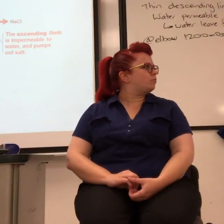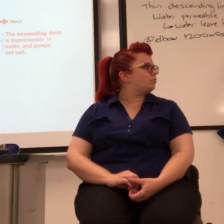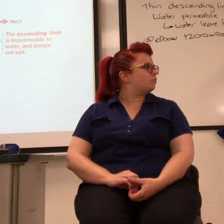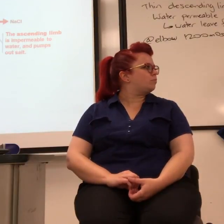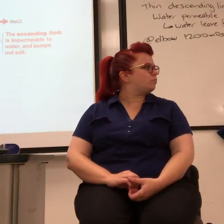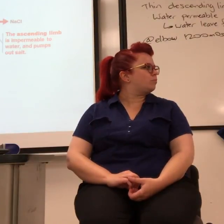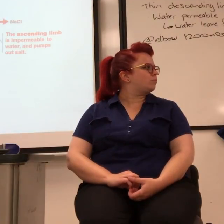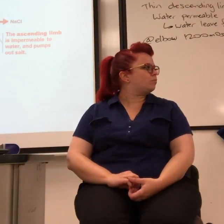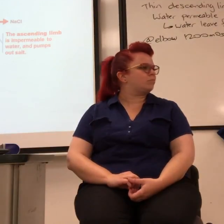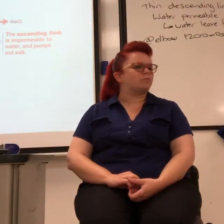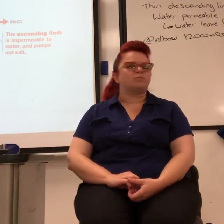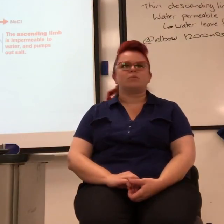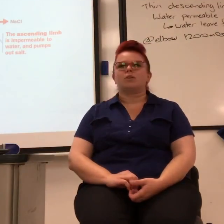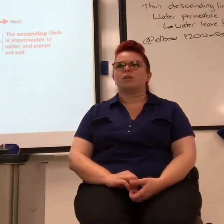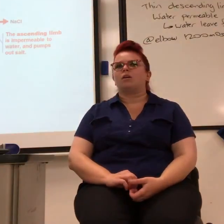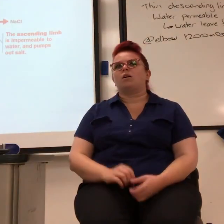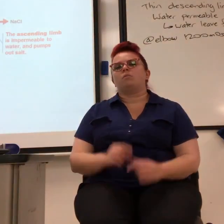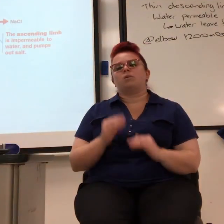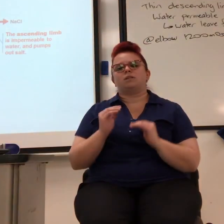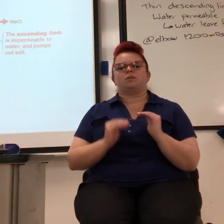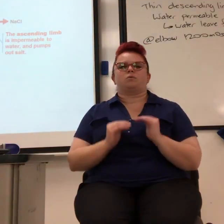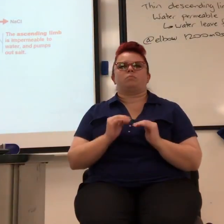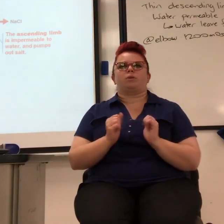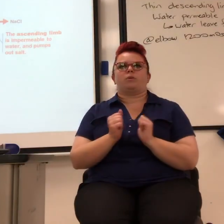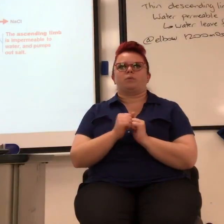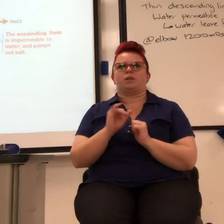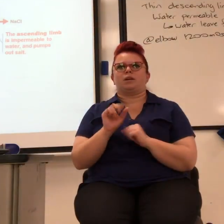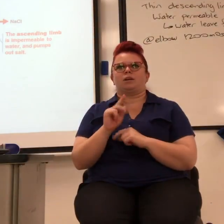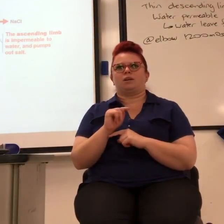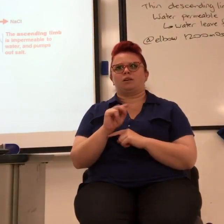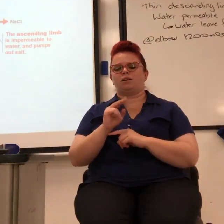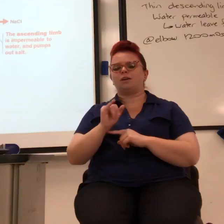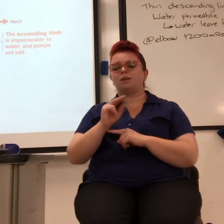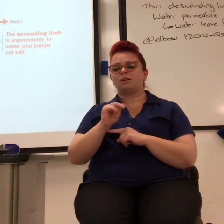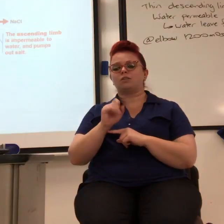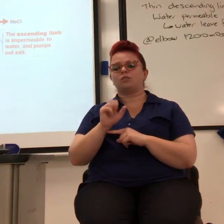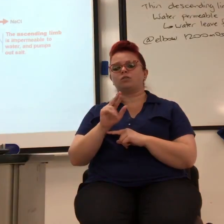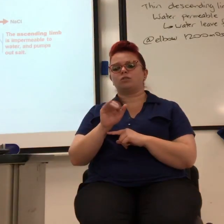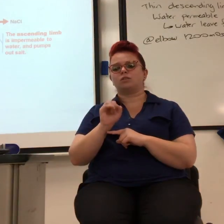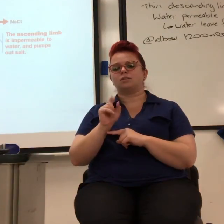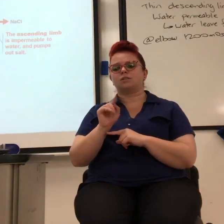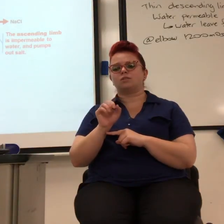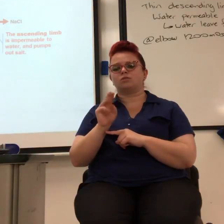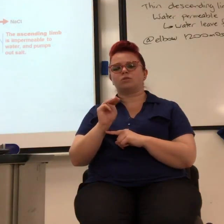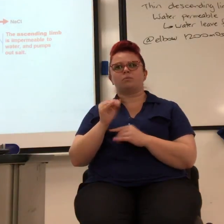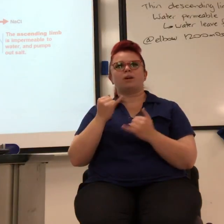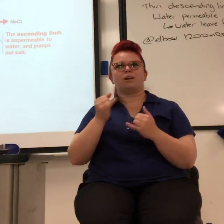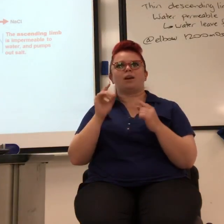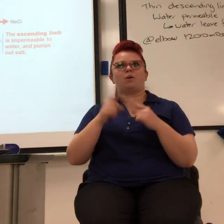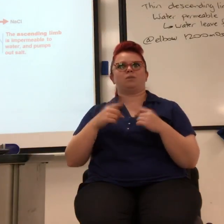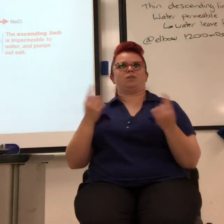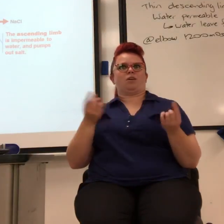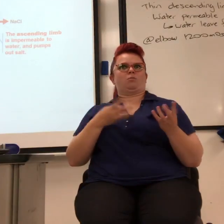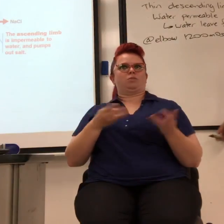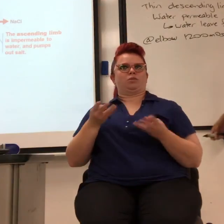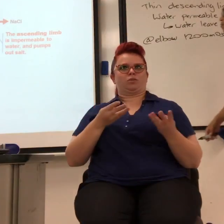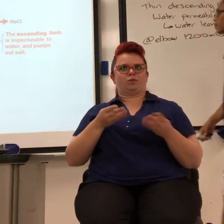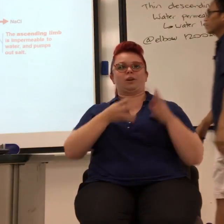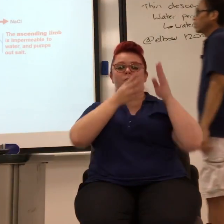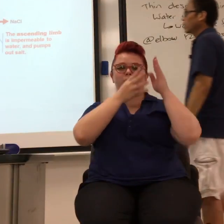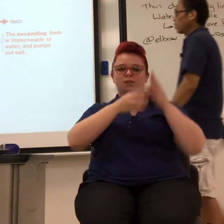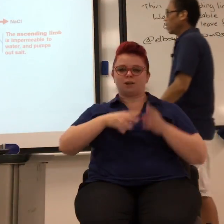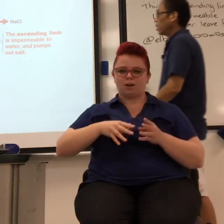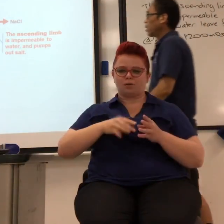It's simply equilibrated with the interstitium. Okay, now it's countercurrent, so it's going to go down, then it's going to go up. So what's going to happen